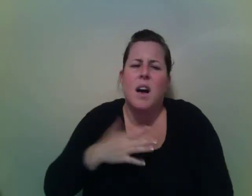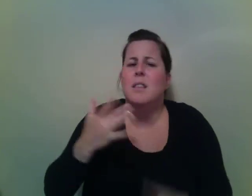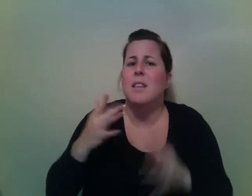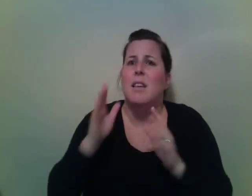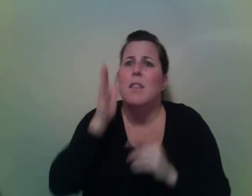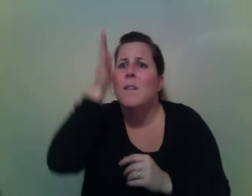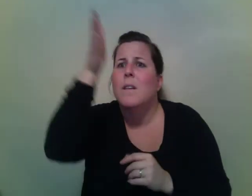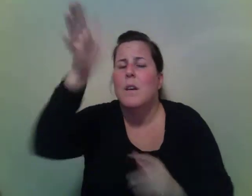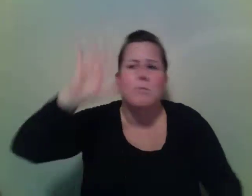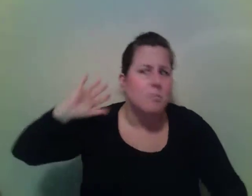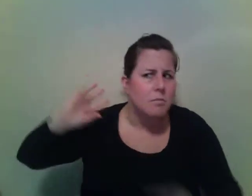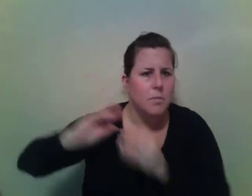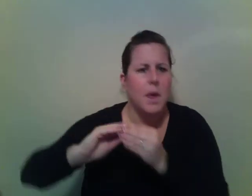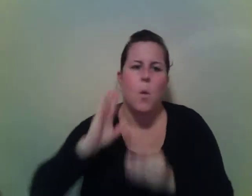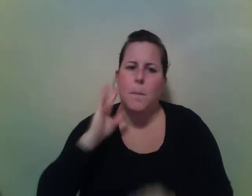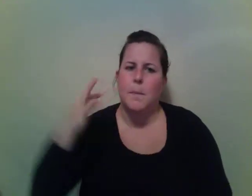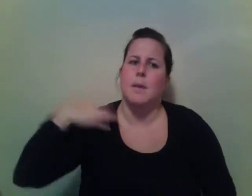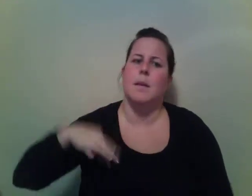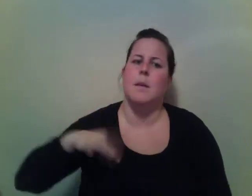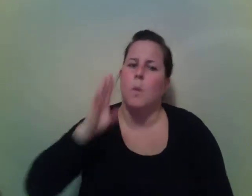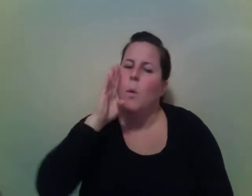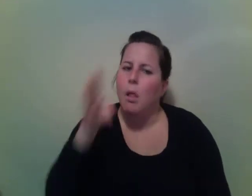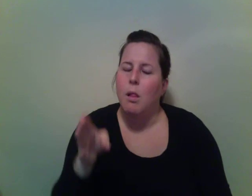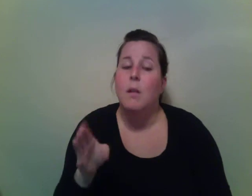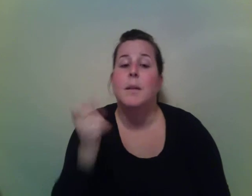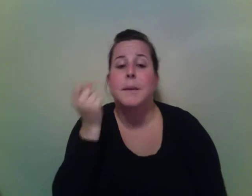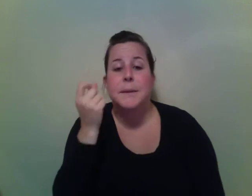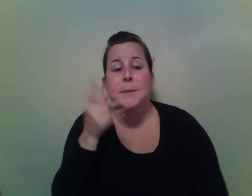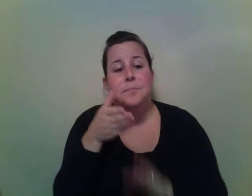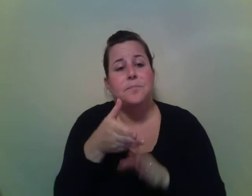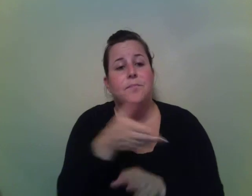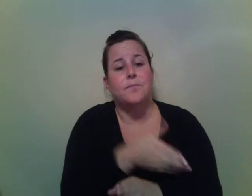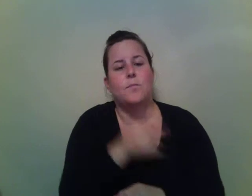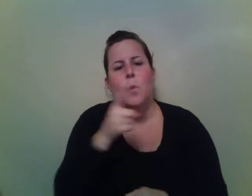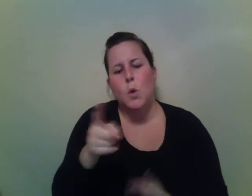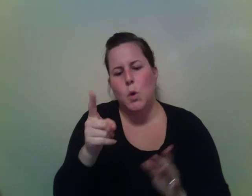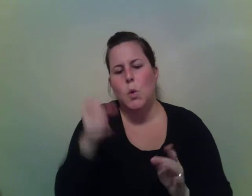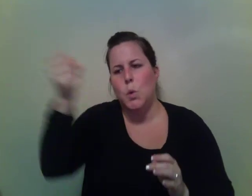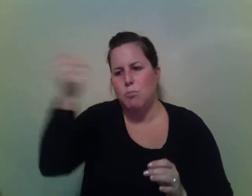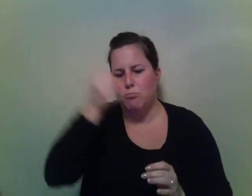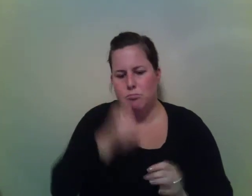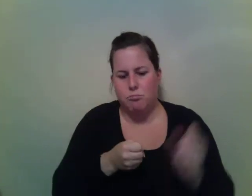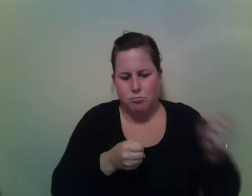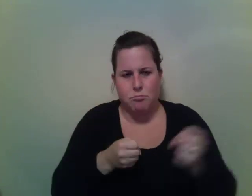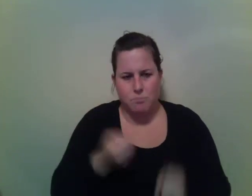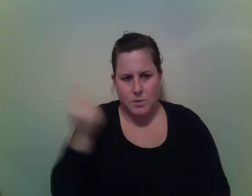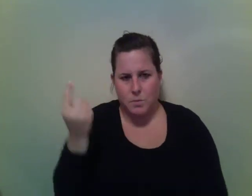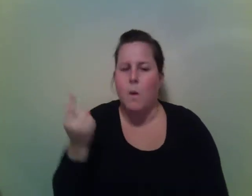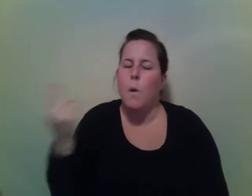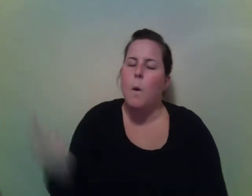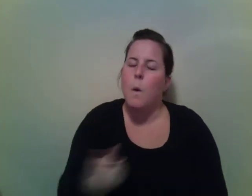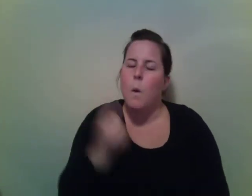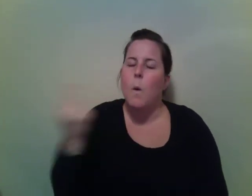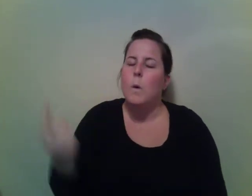So that's something you've got to think about. Now, before you strategically place, always make sure that that person is building, and